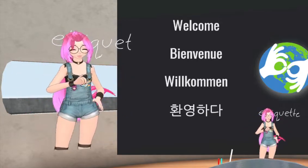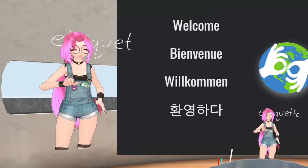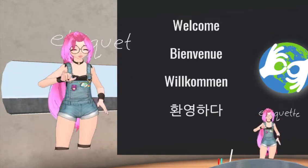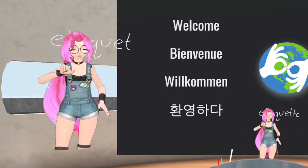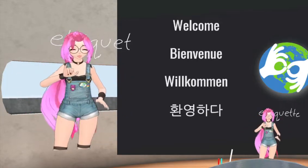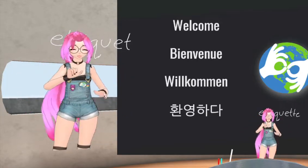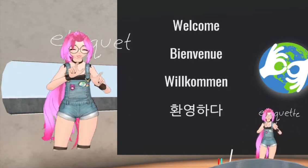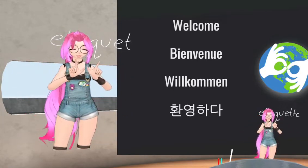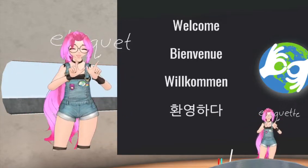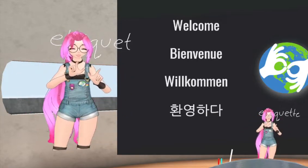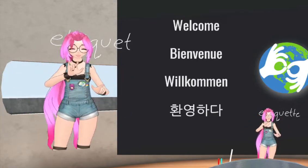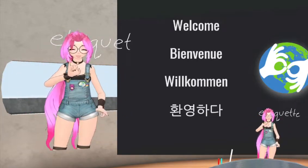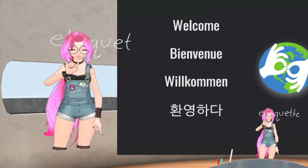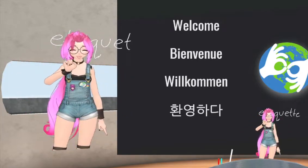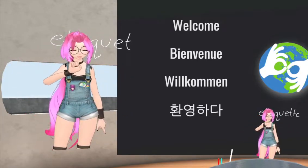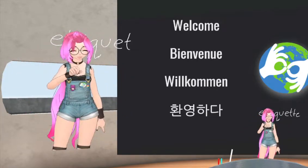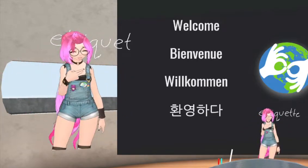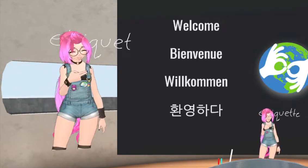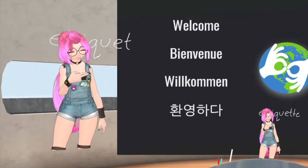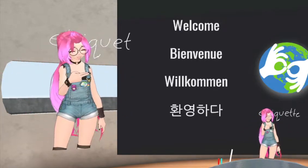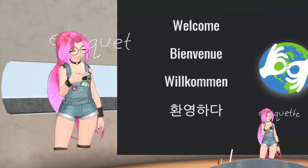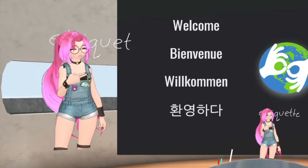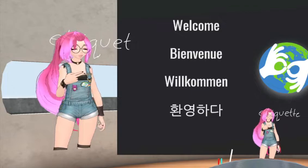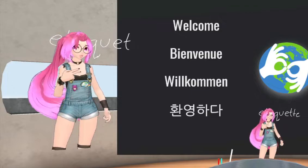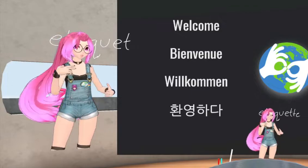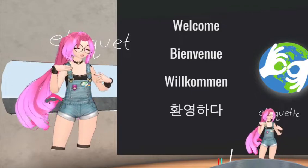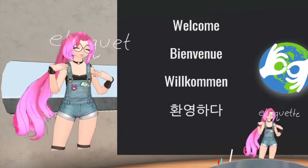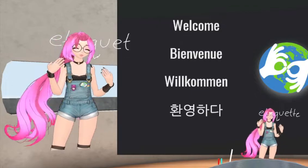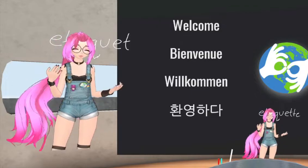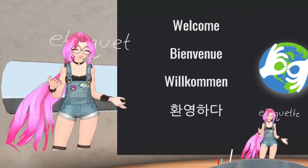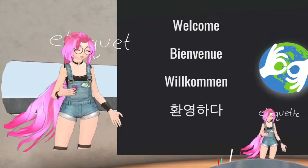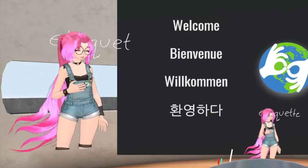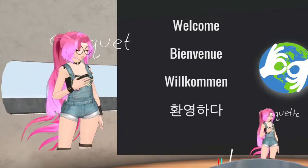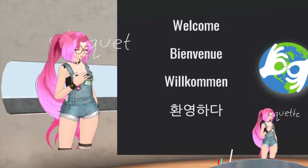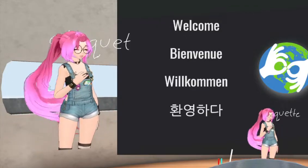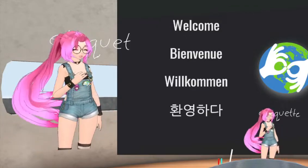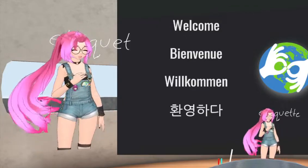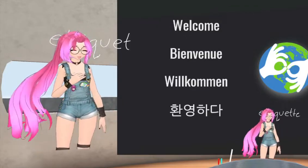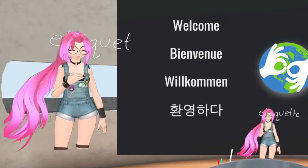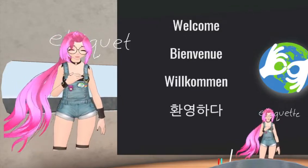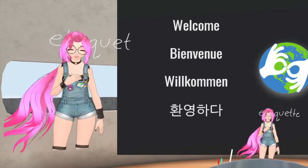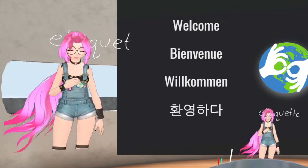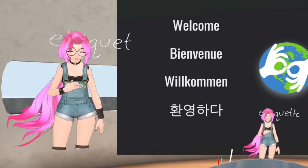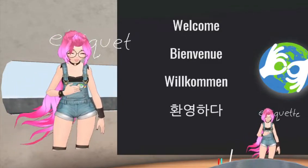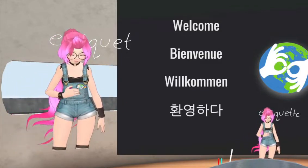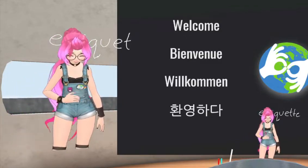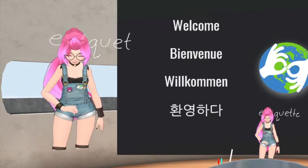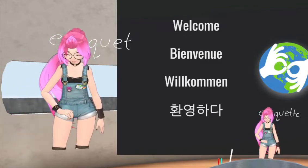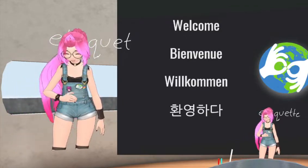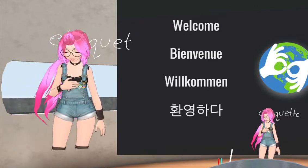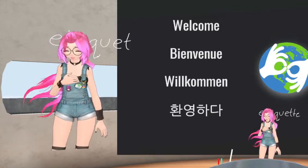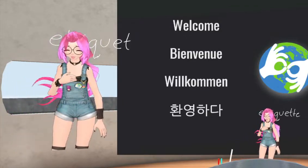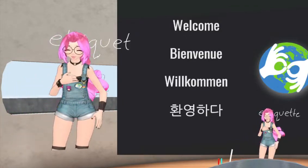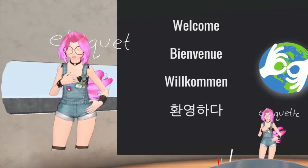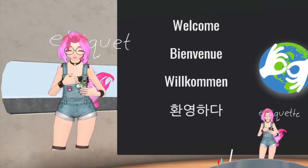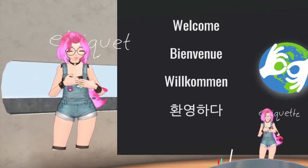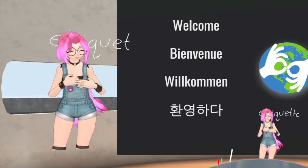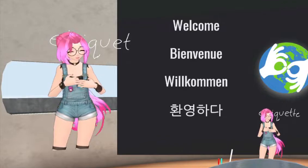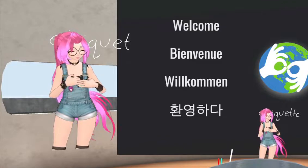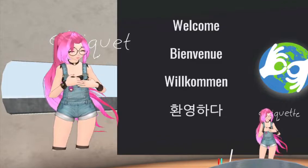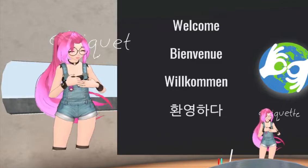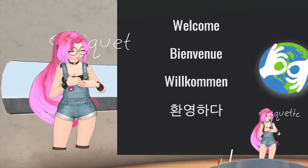some ways to get deaf people's attention in real life. It's kind of different than in VR because sadly we don't have Ready Player